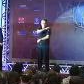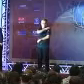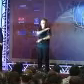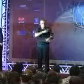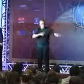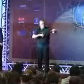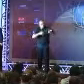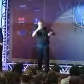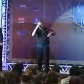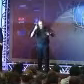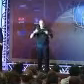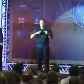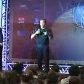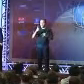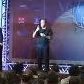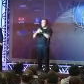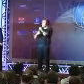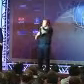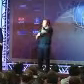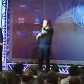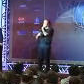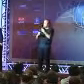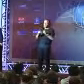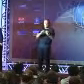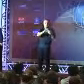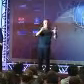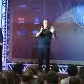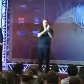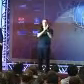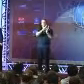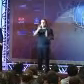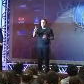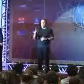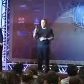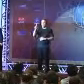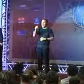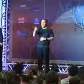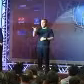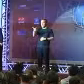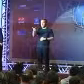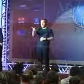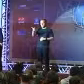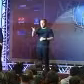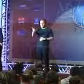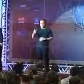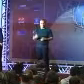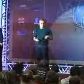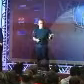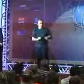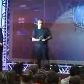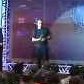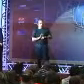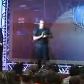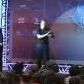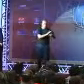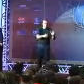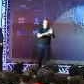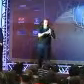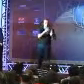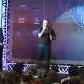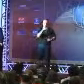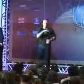It is the Linux Terminal Server project plus the Fedora operating system.